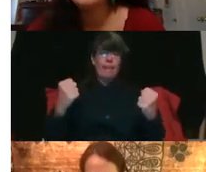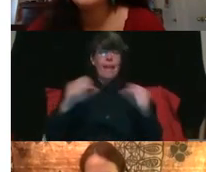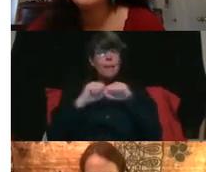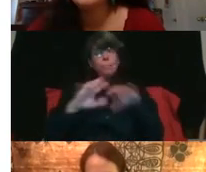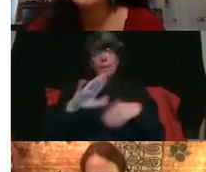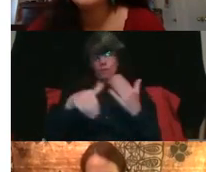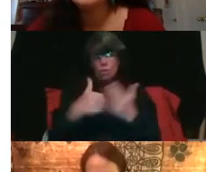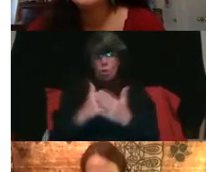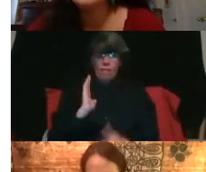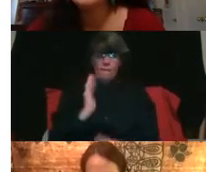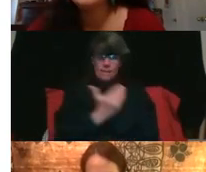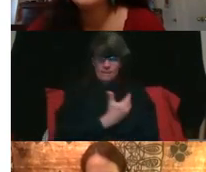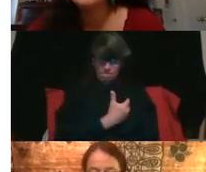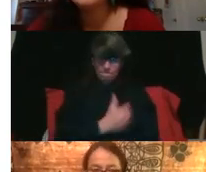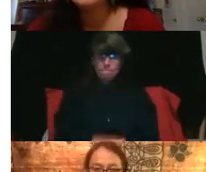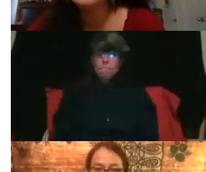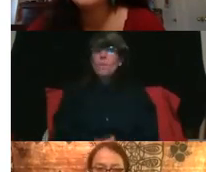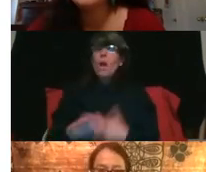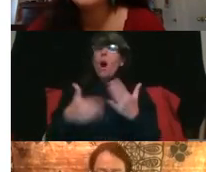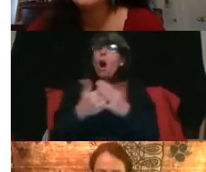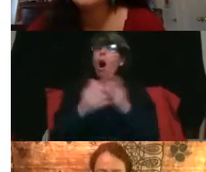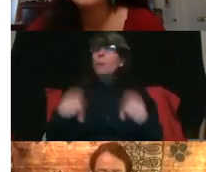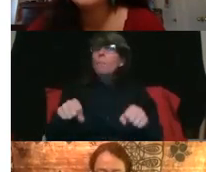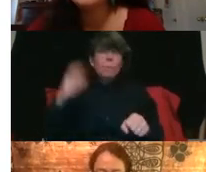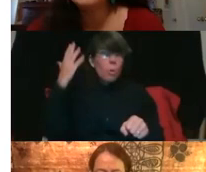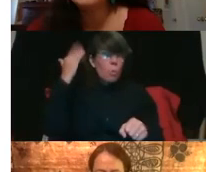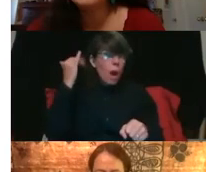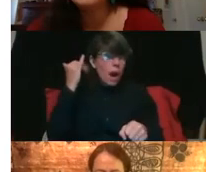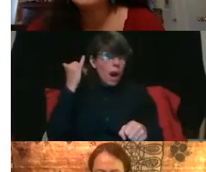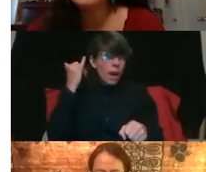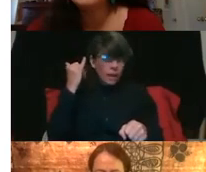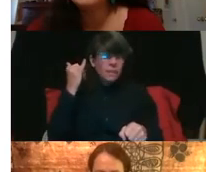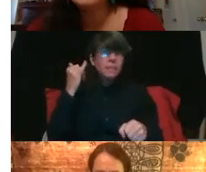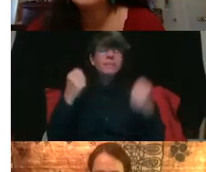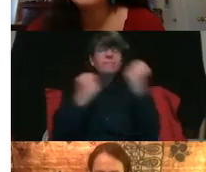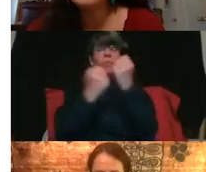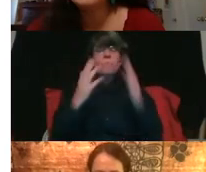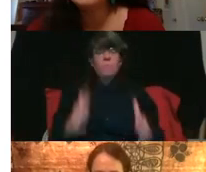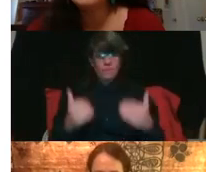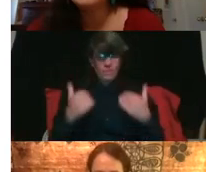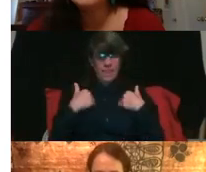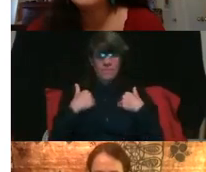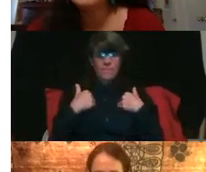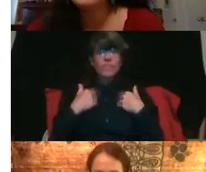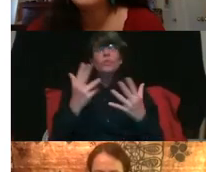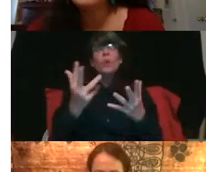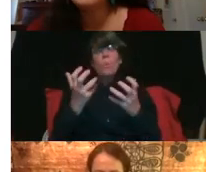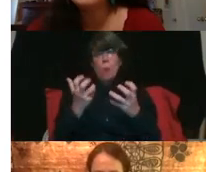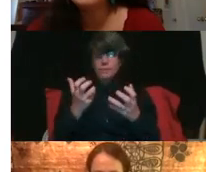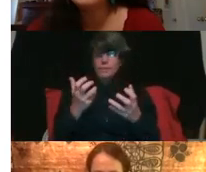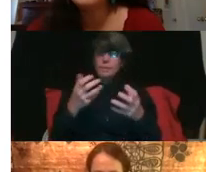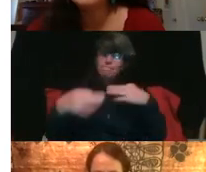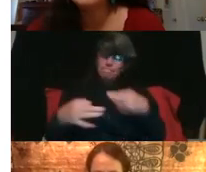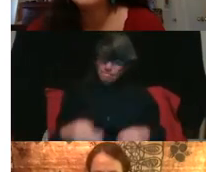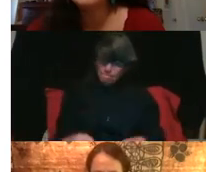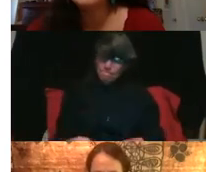all. Now, all of this is possible because of our sponsors. So I want to take this opportunity to thank